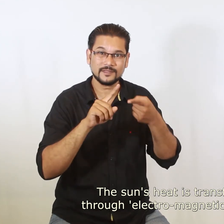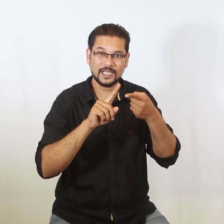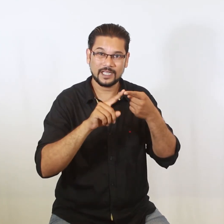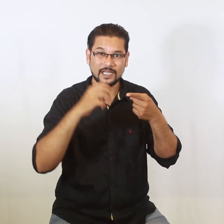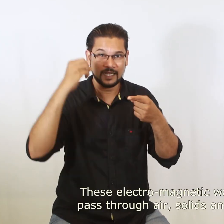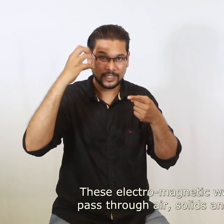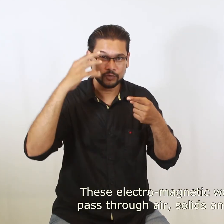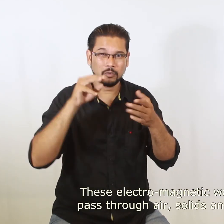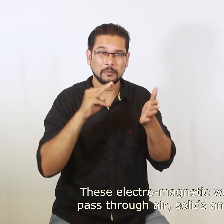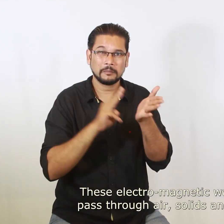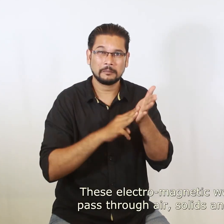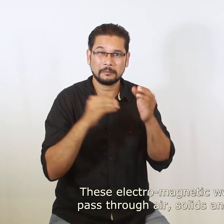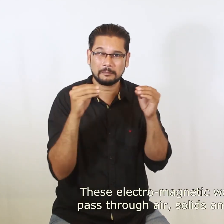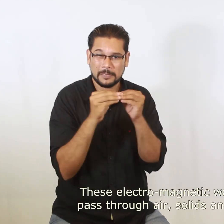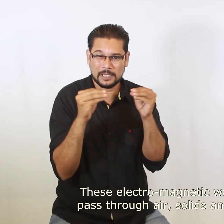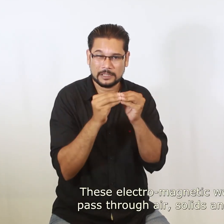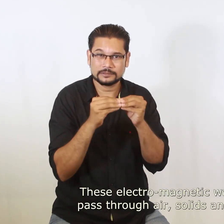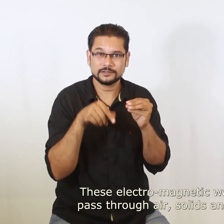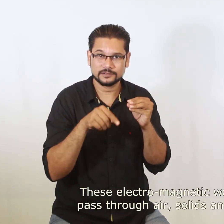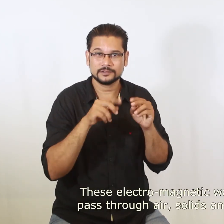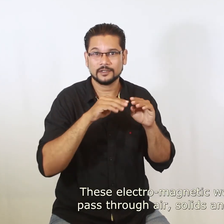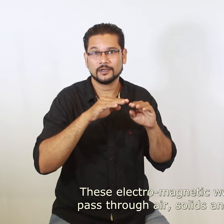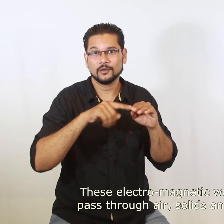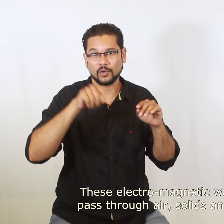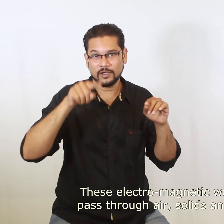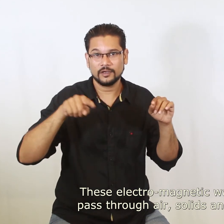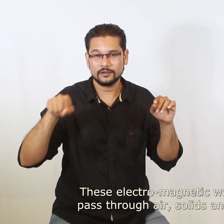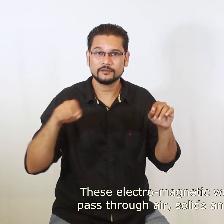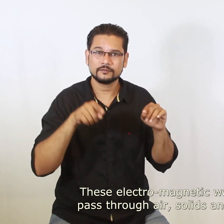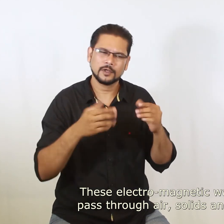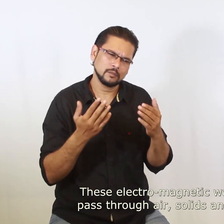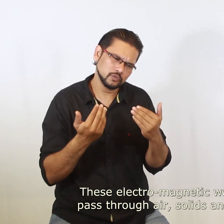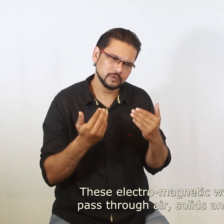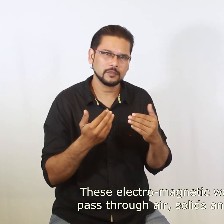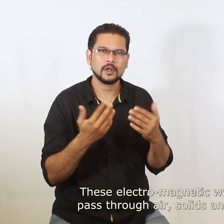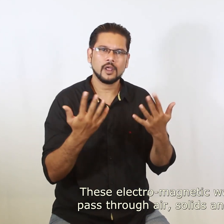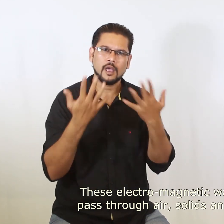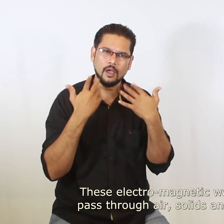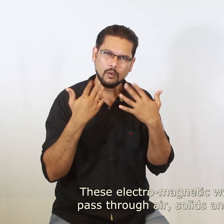These electromagnetic waves can pass through air, solids, and